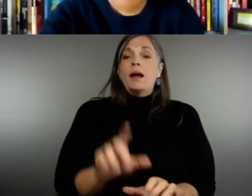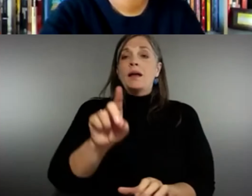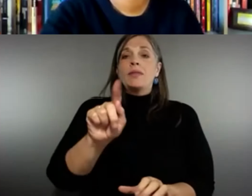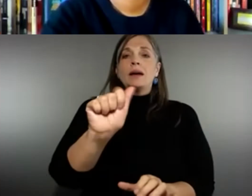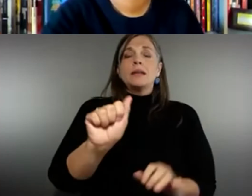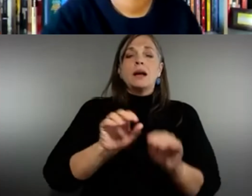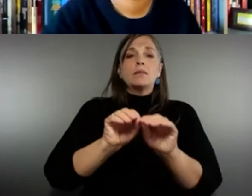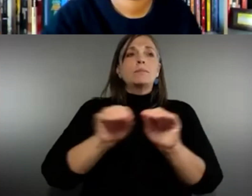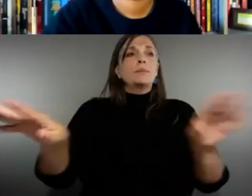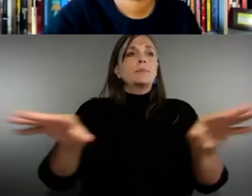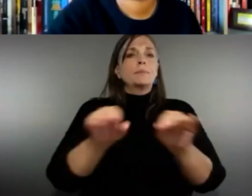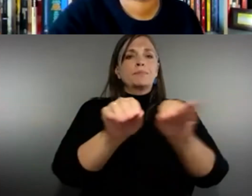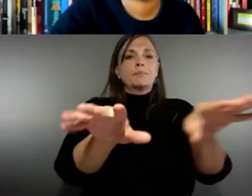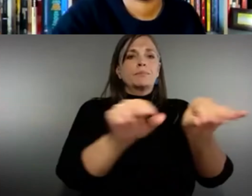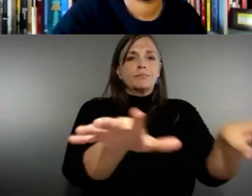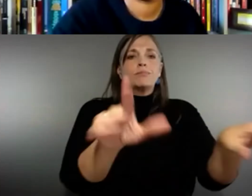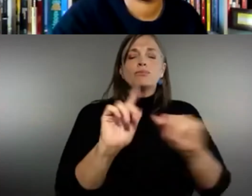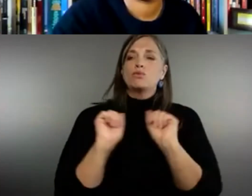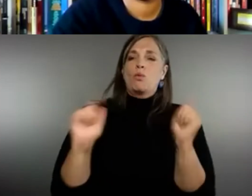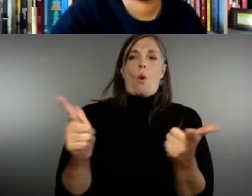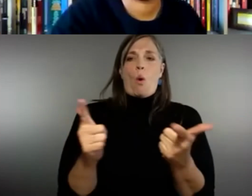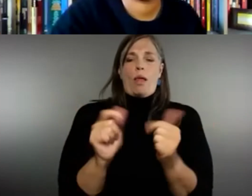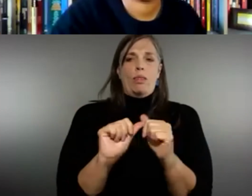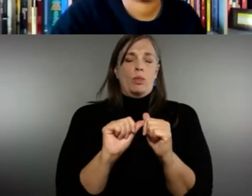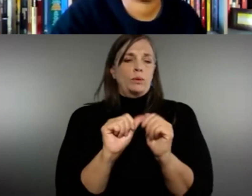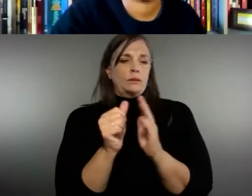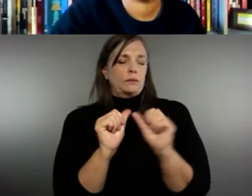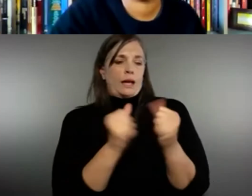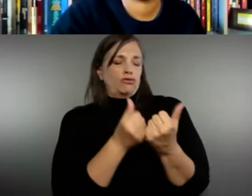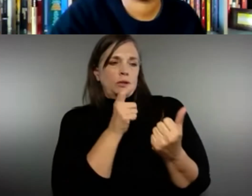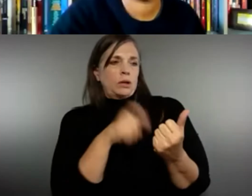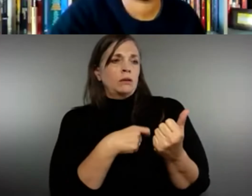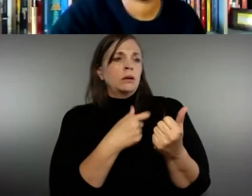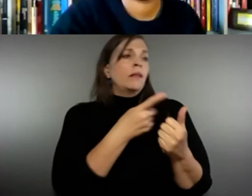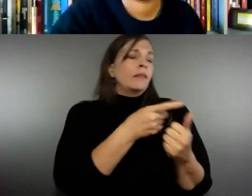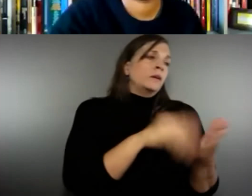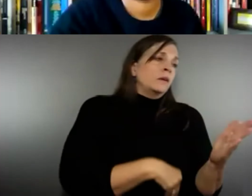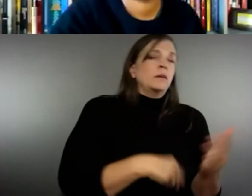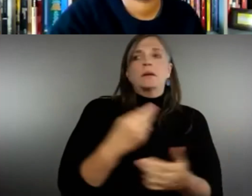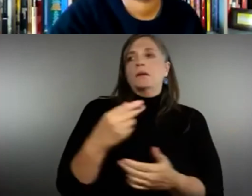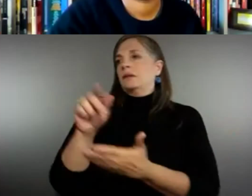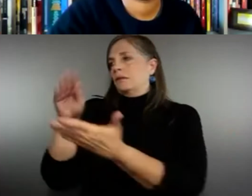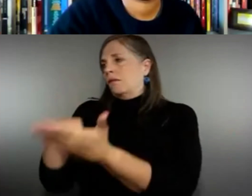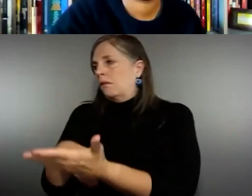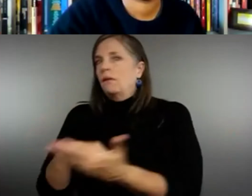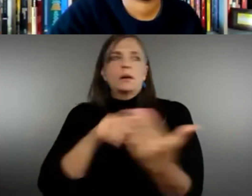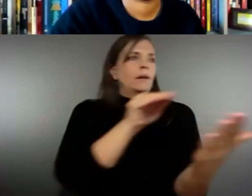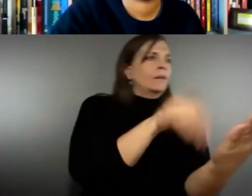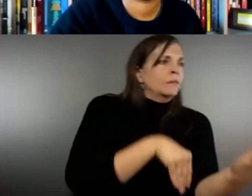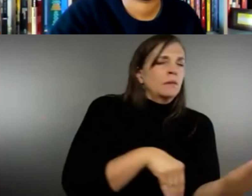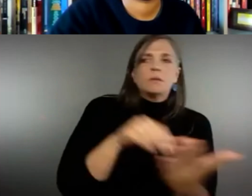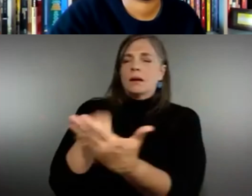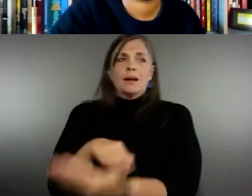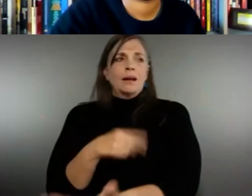transferable to all of the agencies you should not be doing a different application for hra a different application for the non